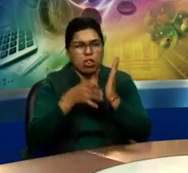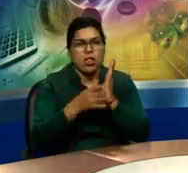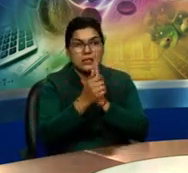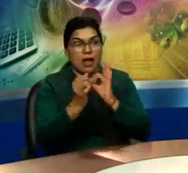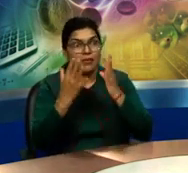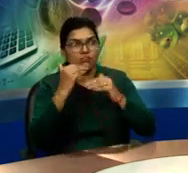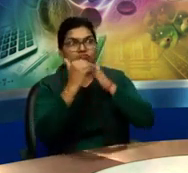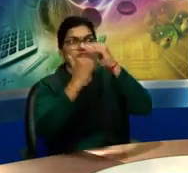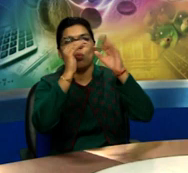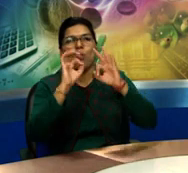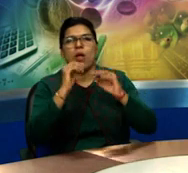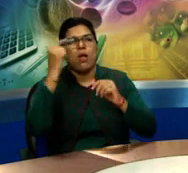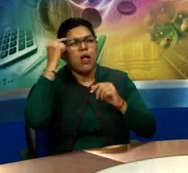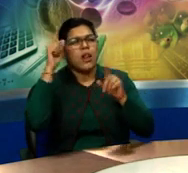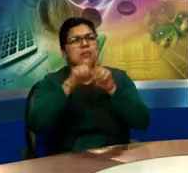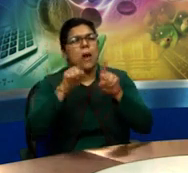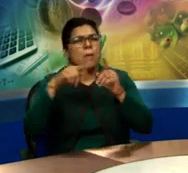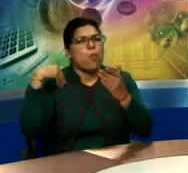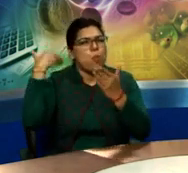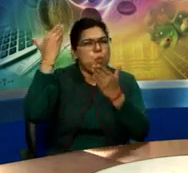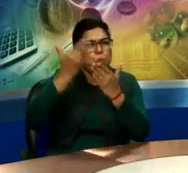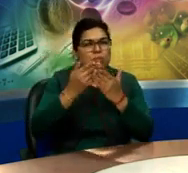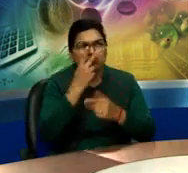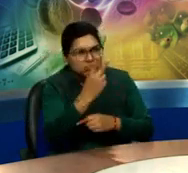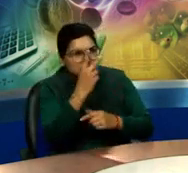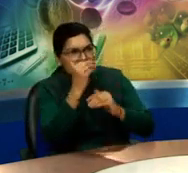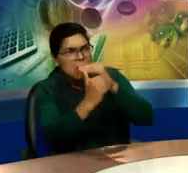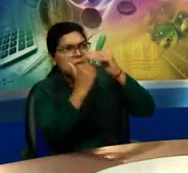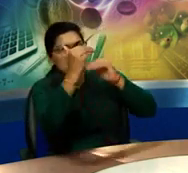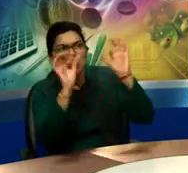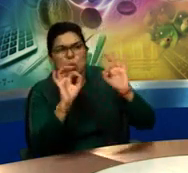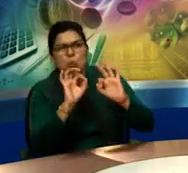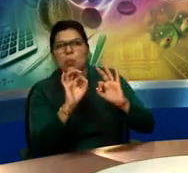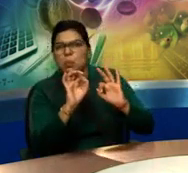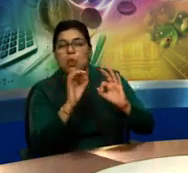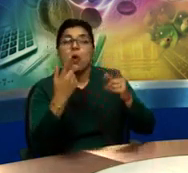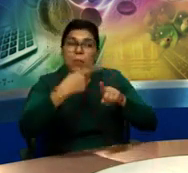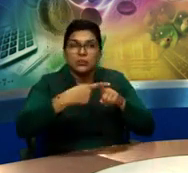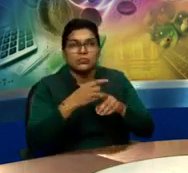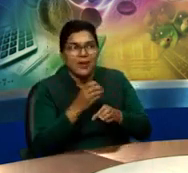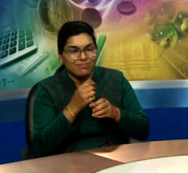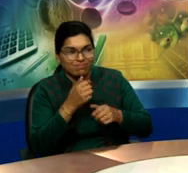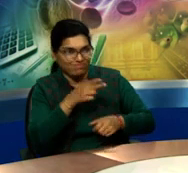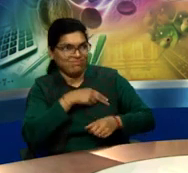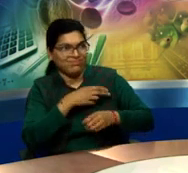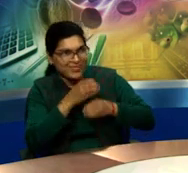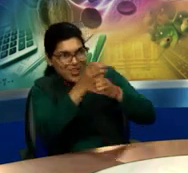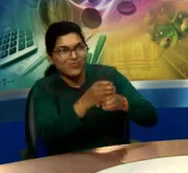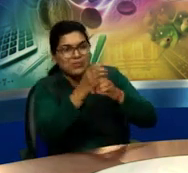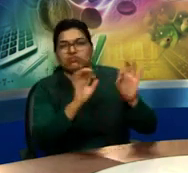if the person is having inadequate knowledge and is not skilled, then it can happen that there are no